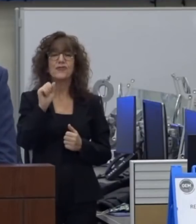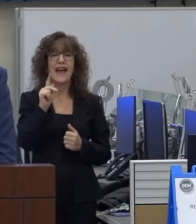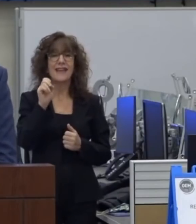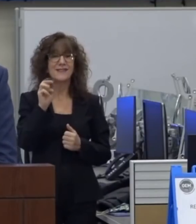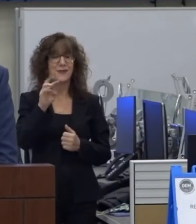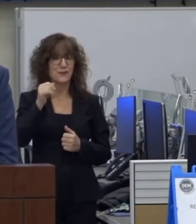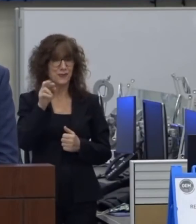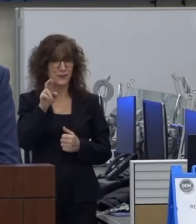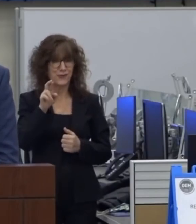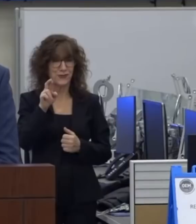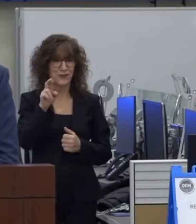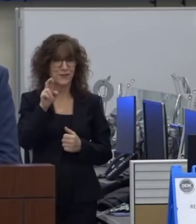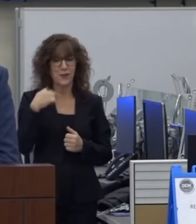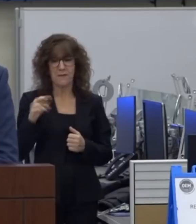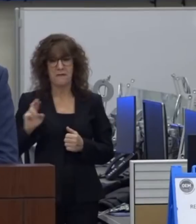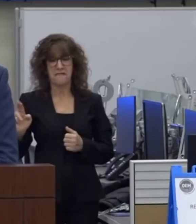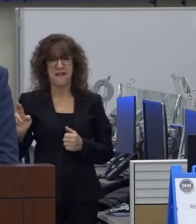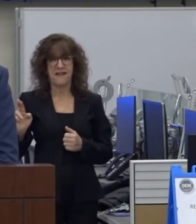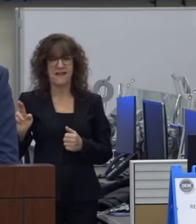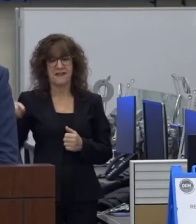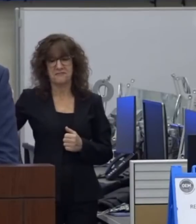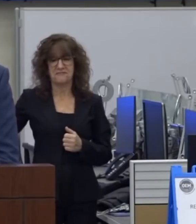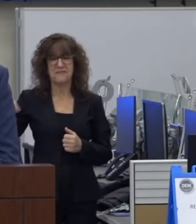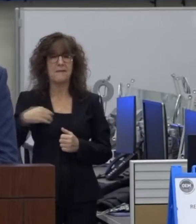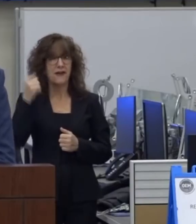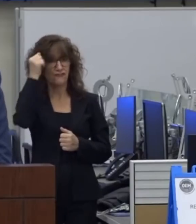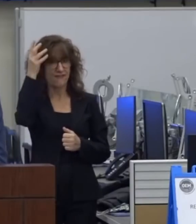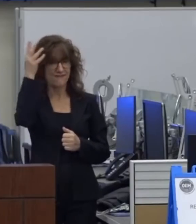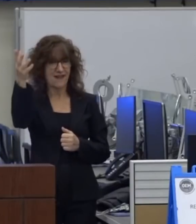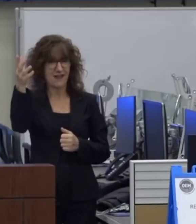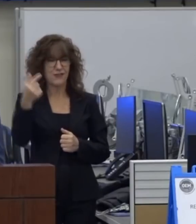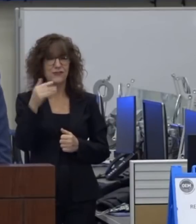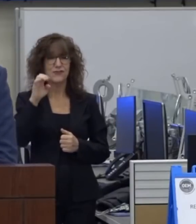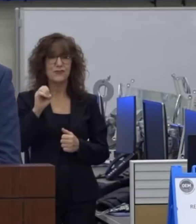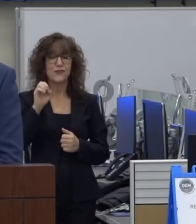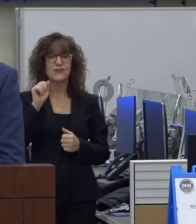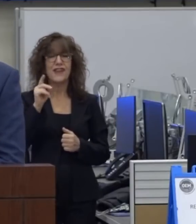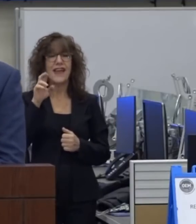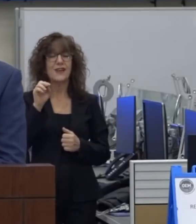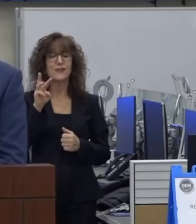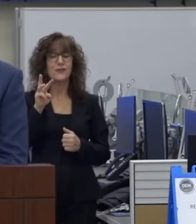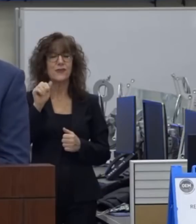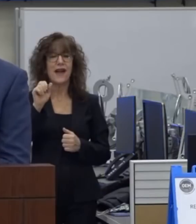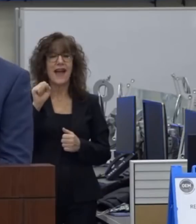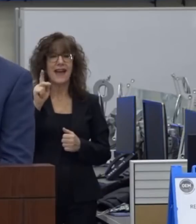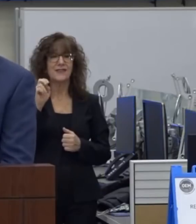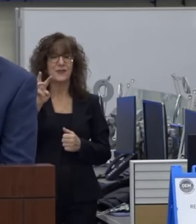Jr. To my right is my grandfather, George Andrew Askew